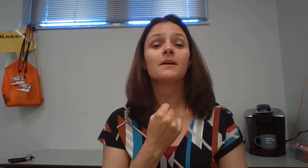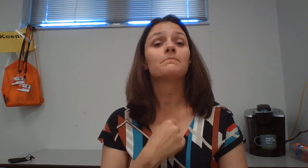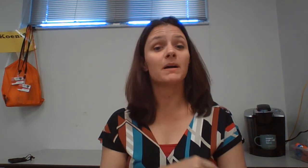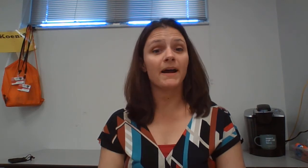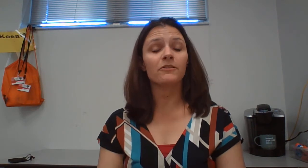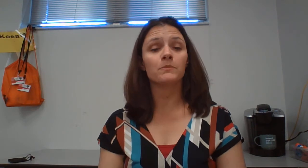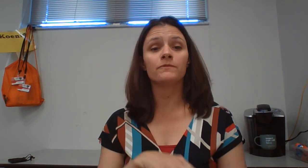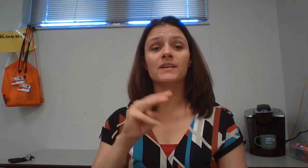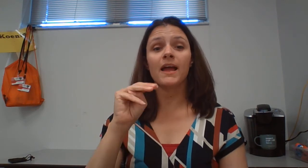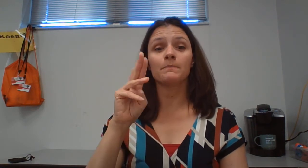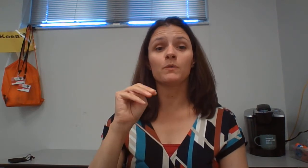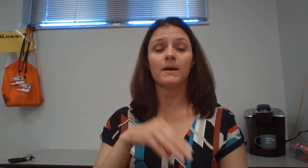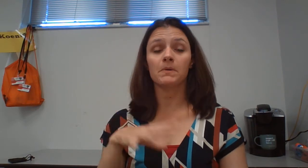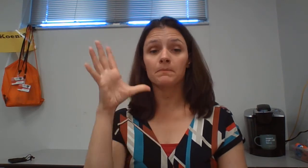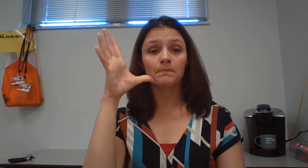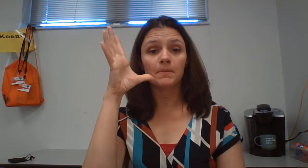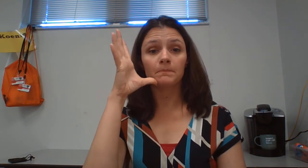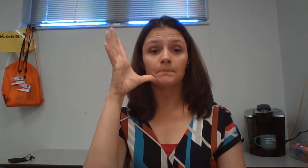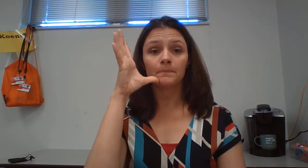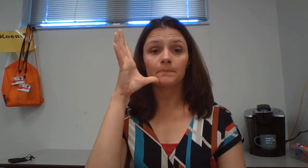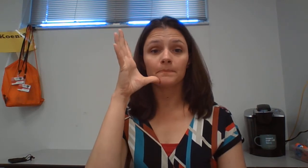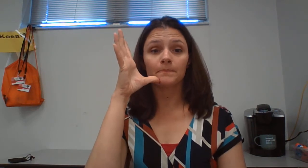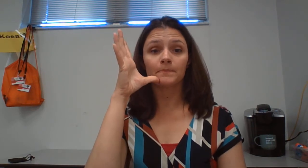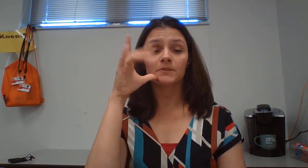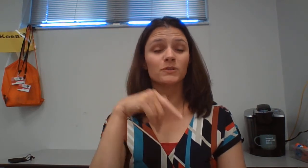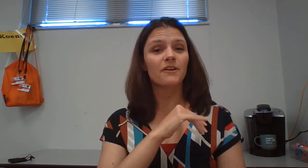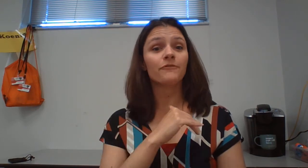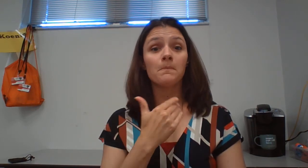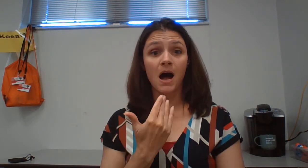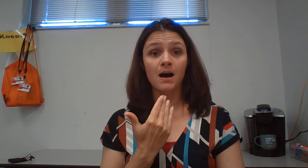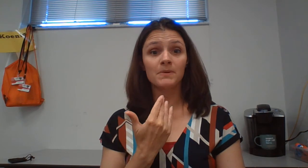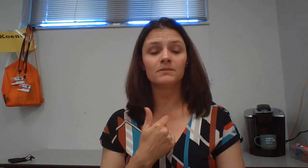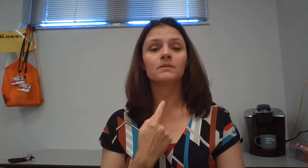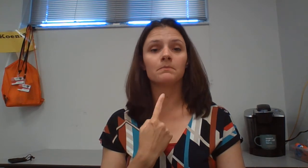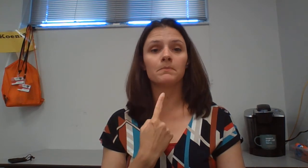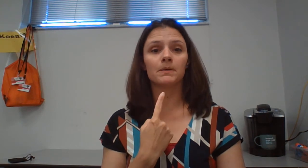my mouth moves M-U-M. So it's not a full mom. So